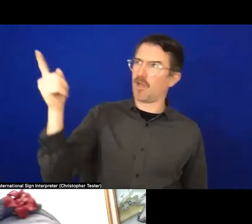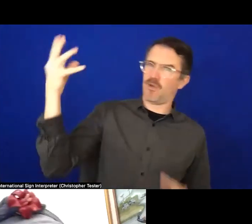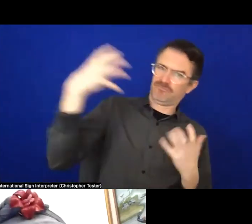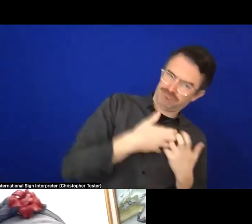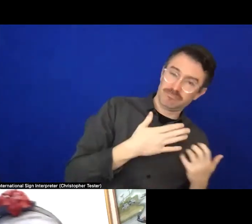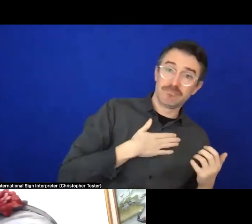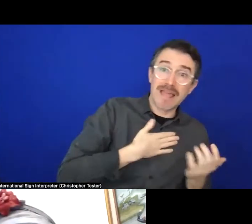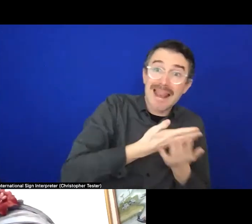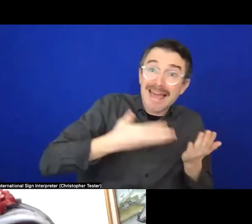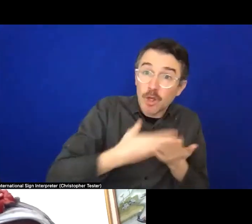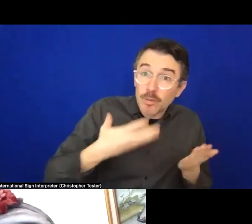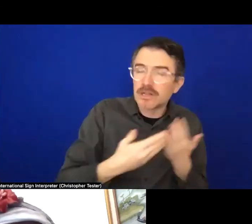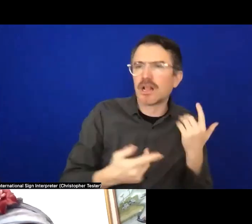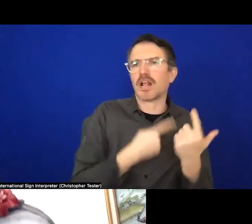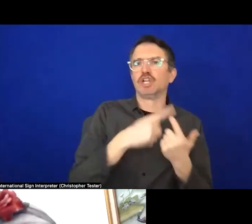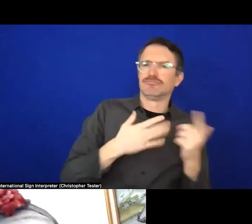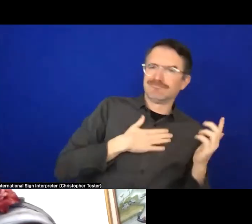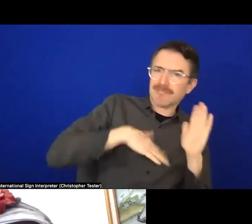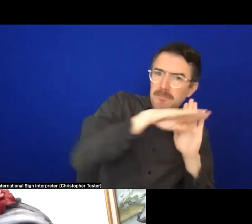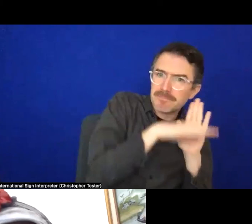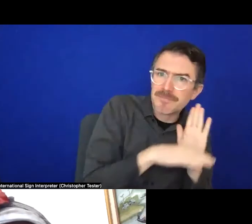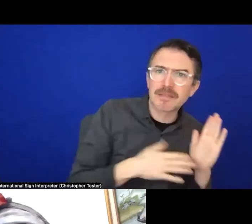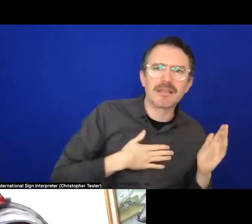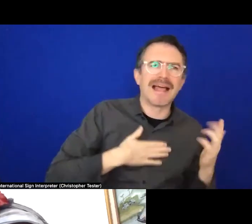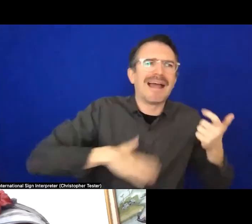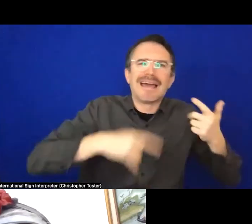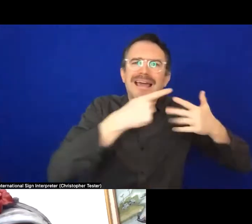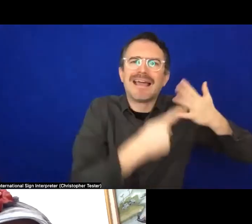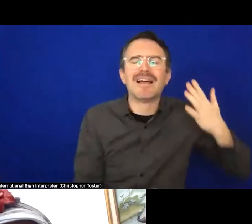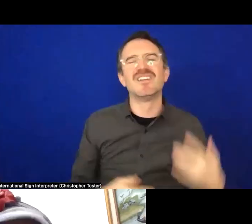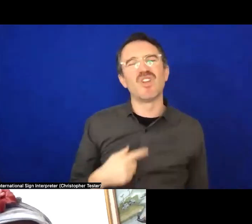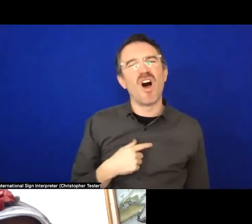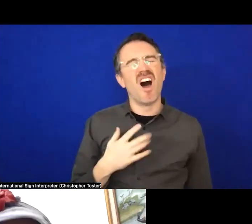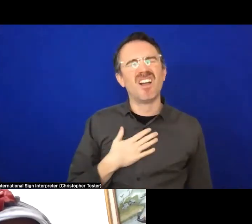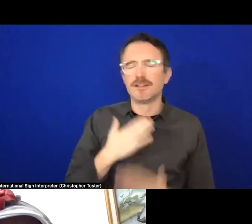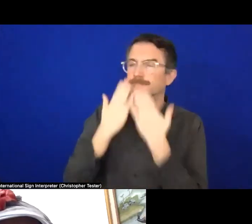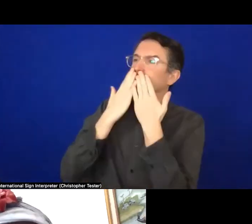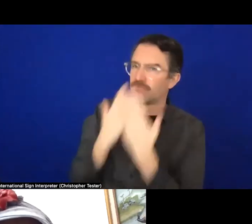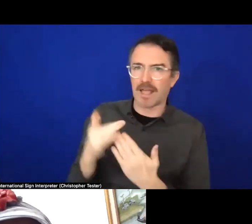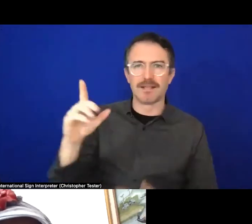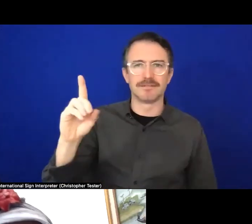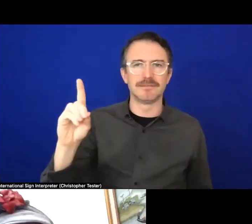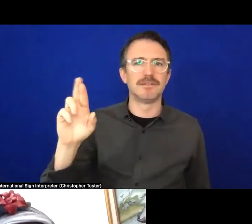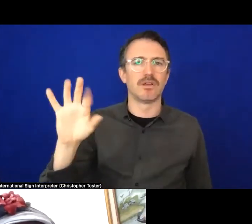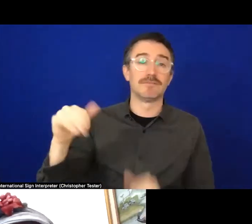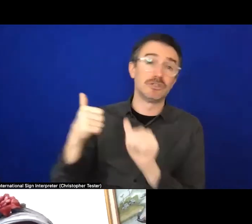that this has been done by the DRF, and maybe it also can apply to other donors. Thank you.